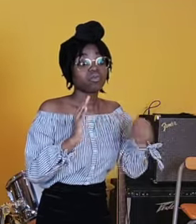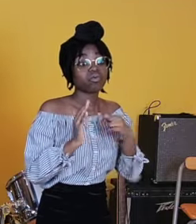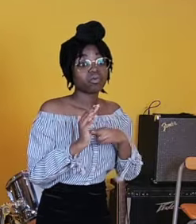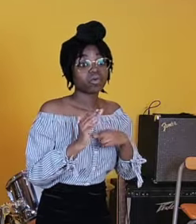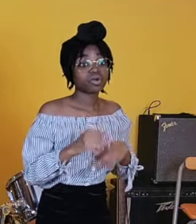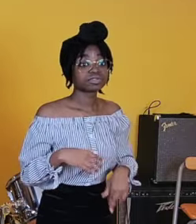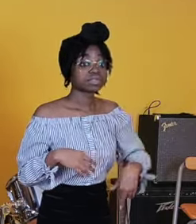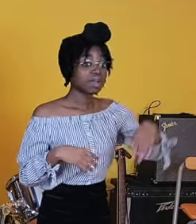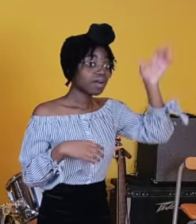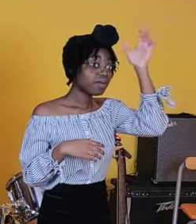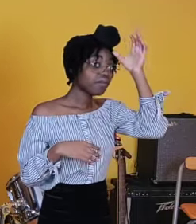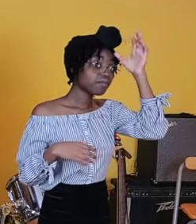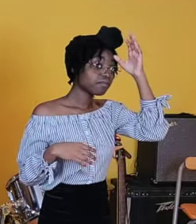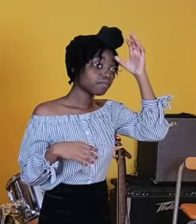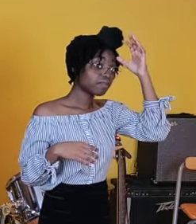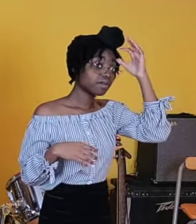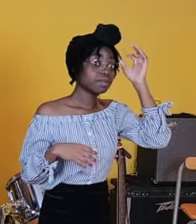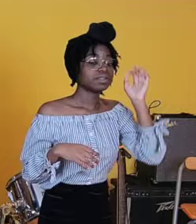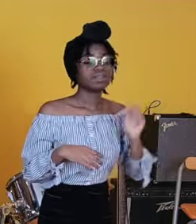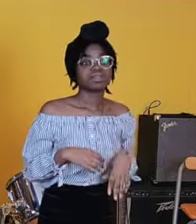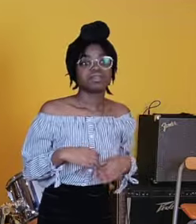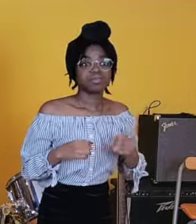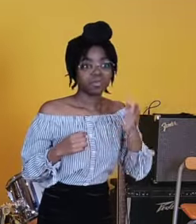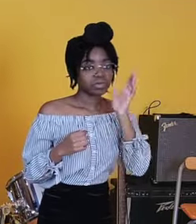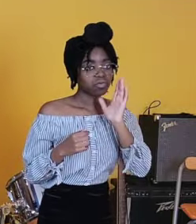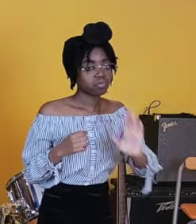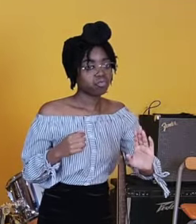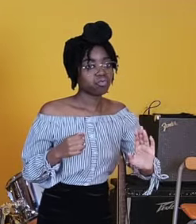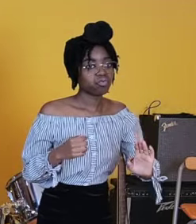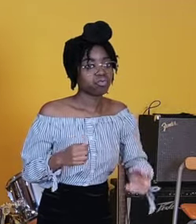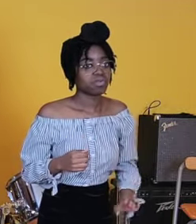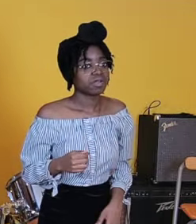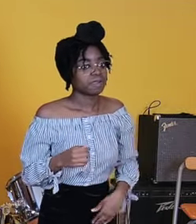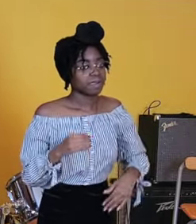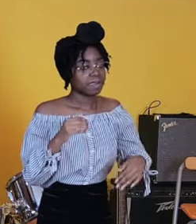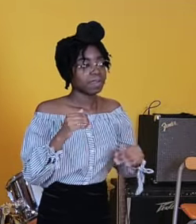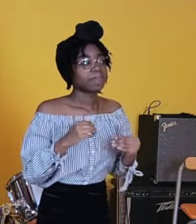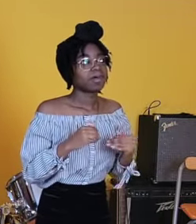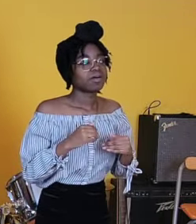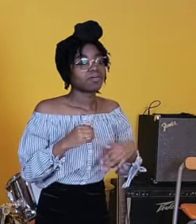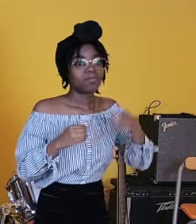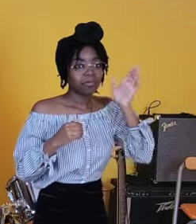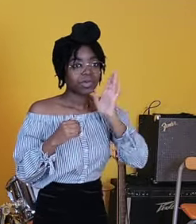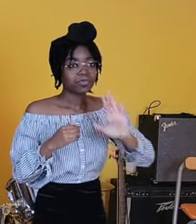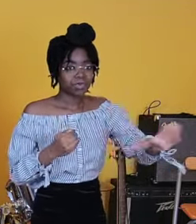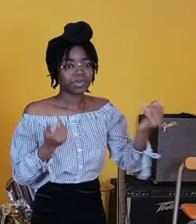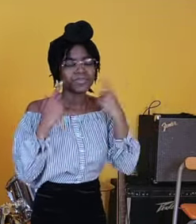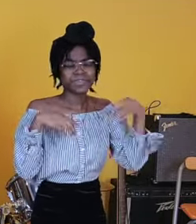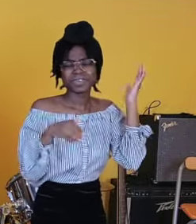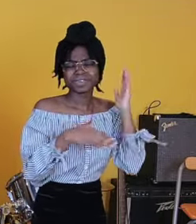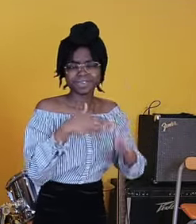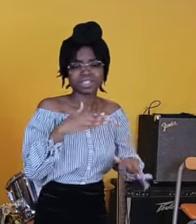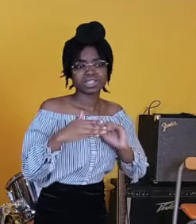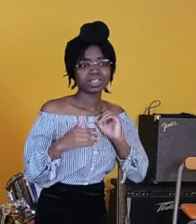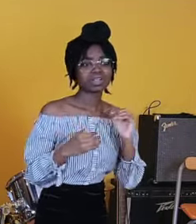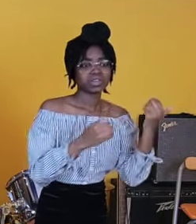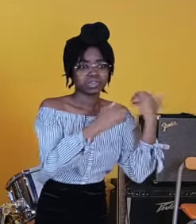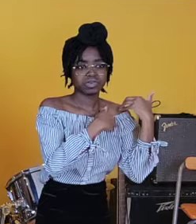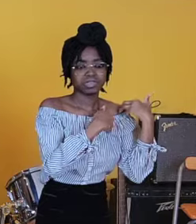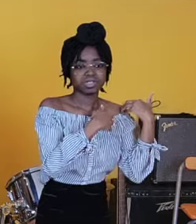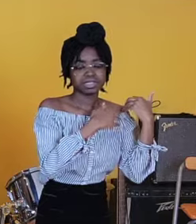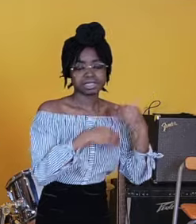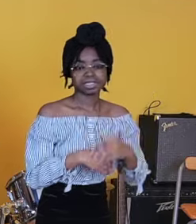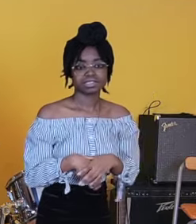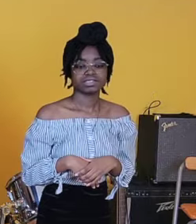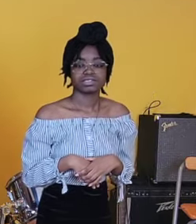fathers and as daddies, we will rise up to the occasion. He's our Father who art in heaven. And so, Daddy, as